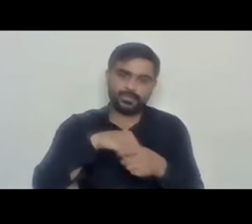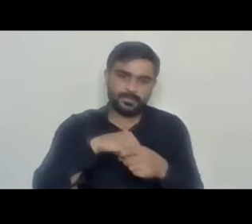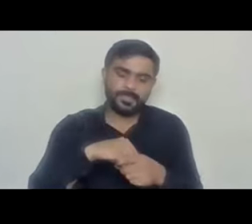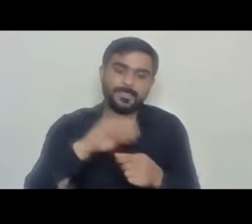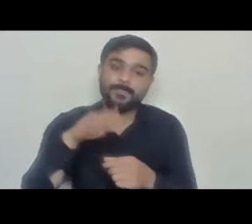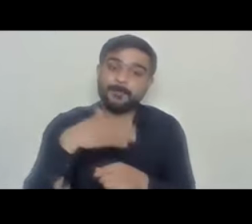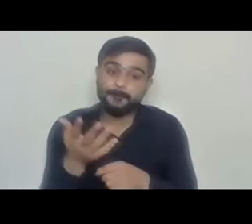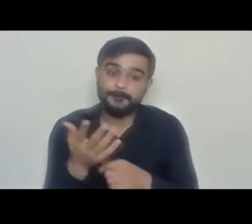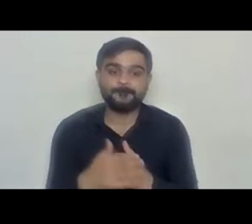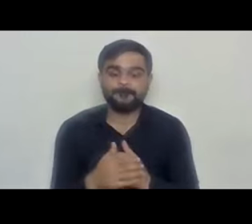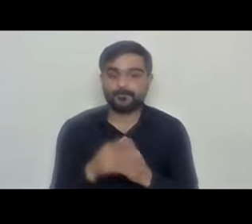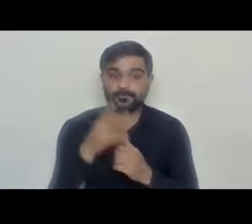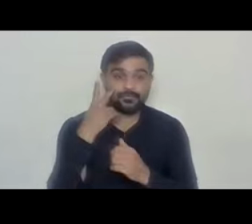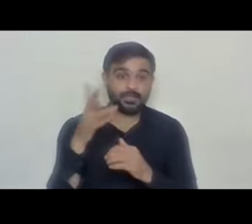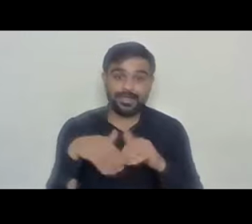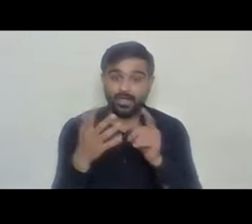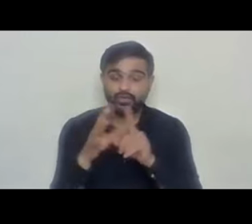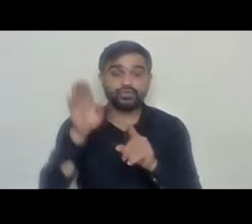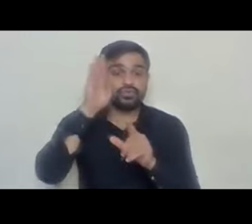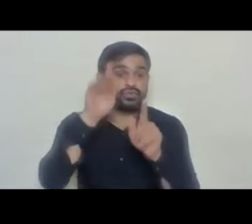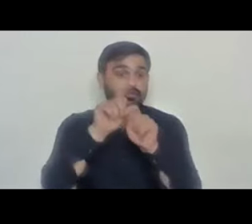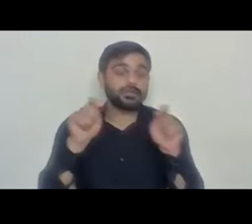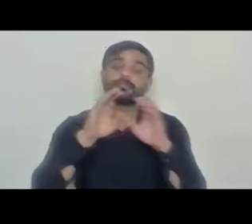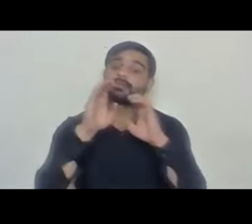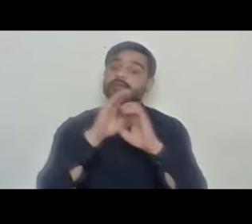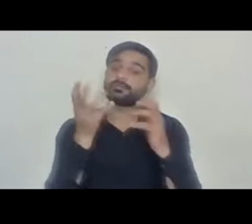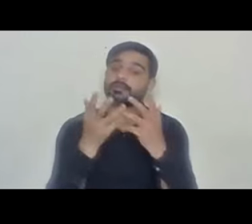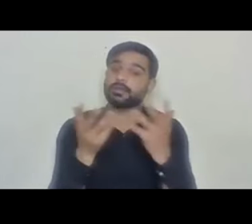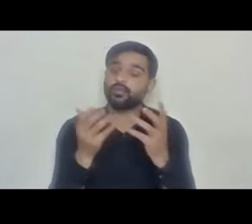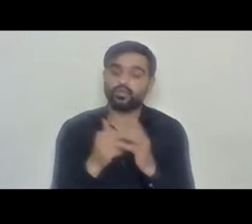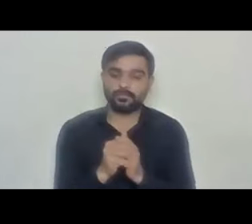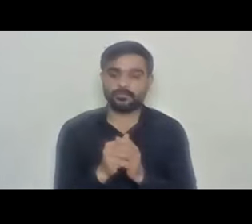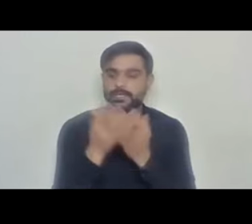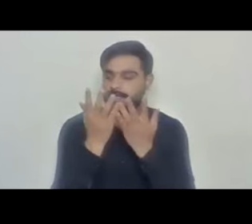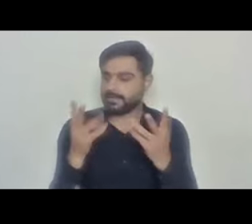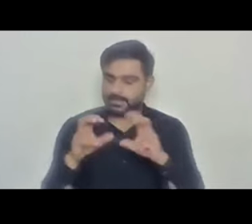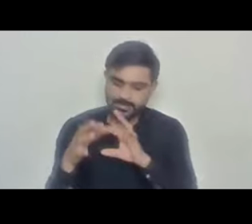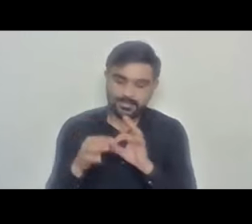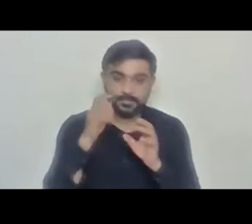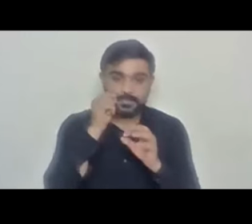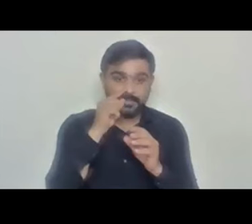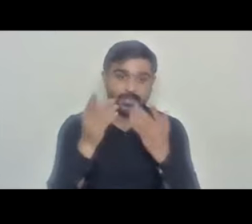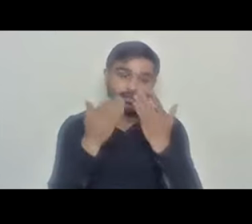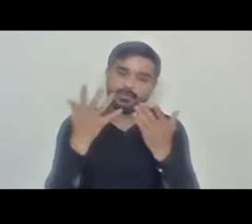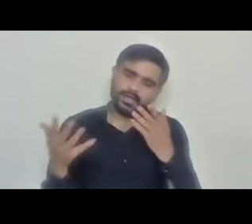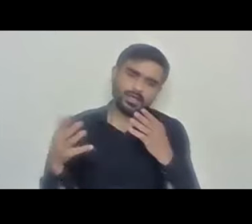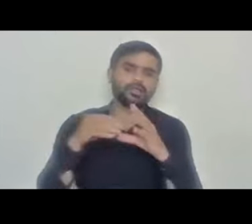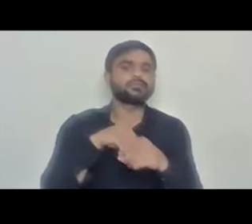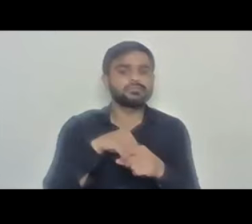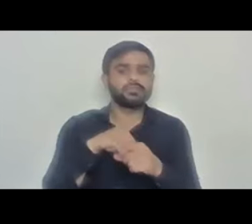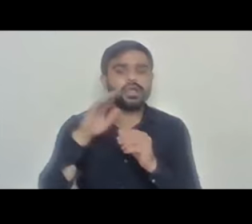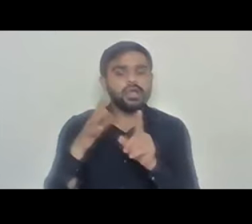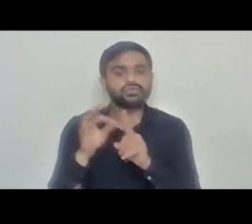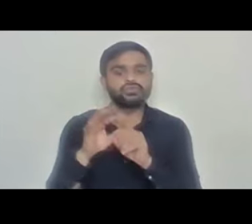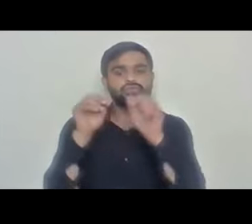then I see how the newspapers have communicated things regarding gender. It might involve how they have